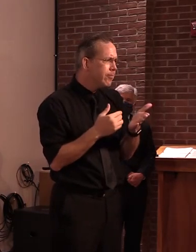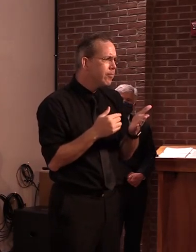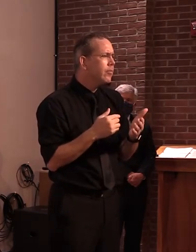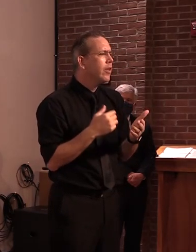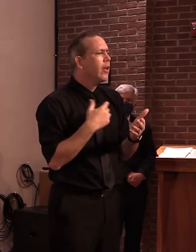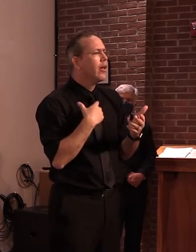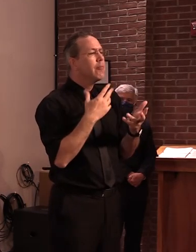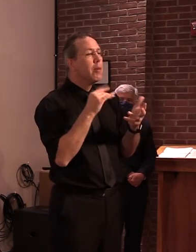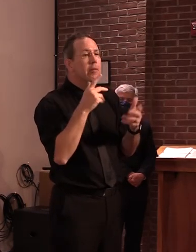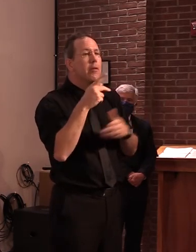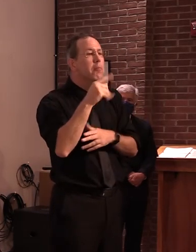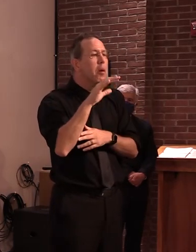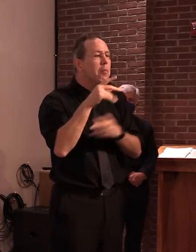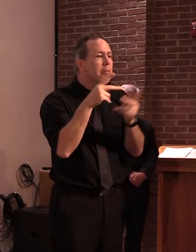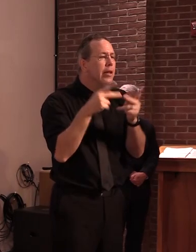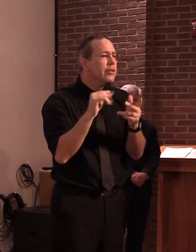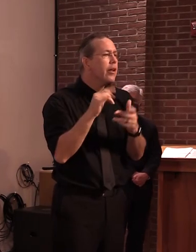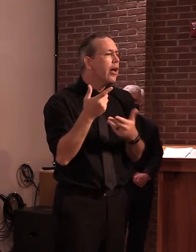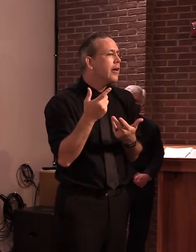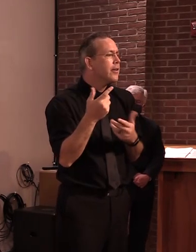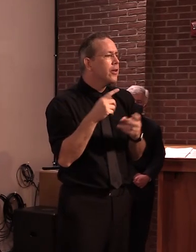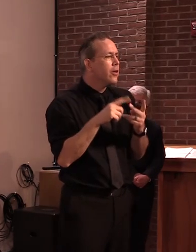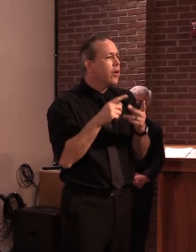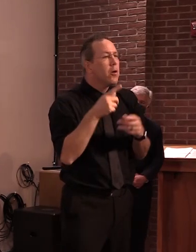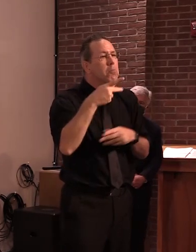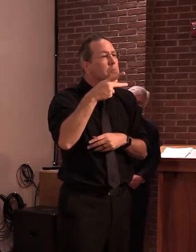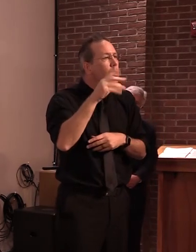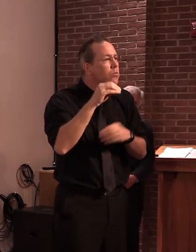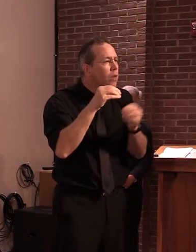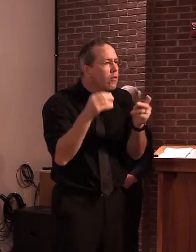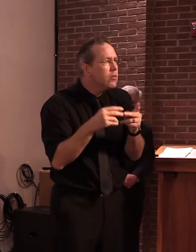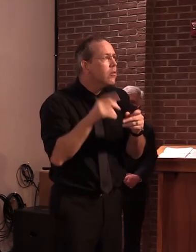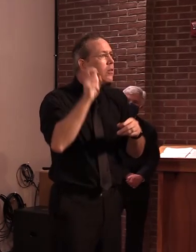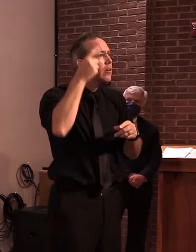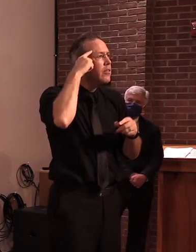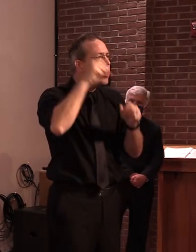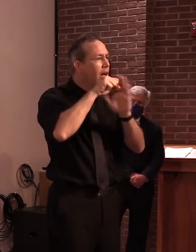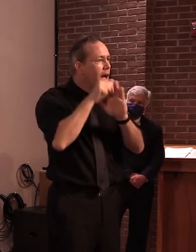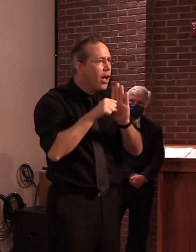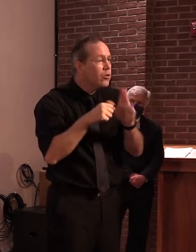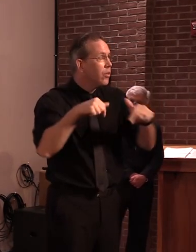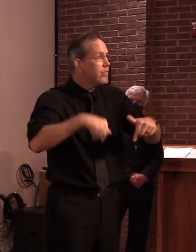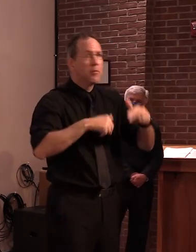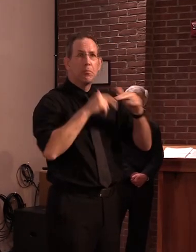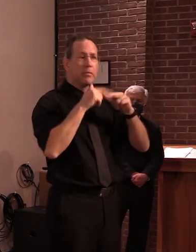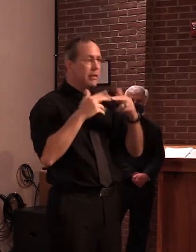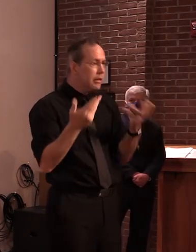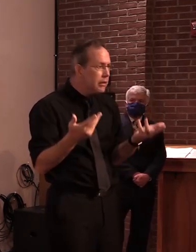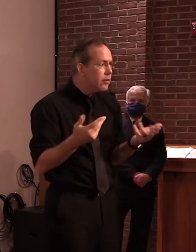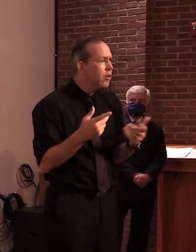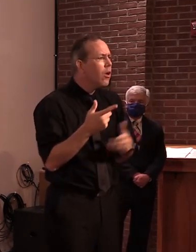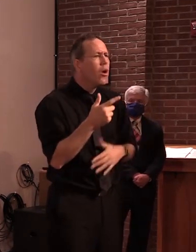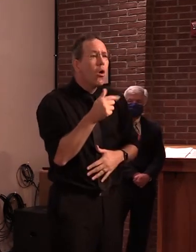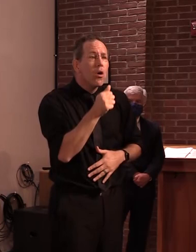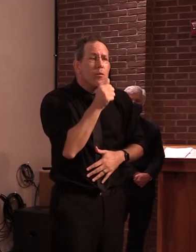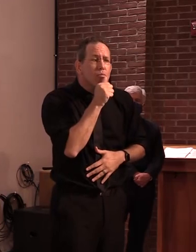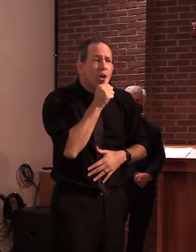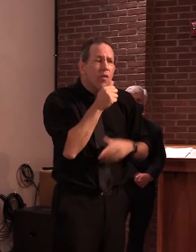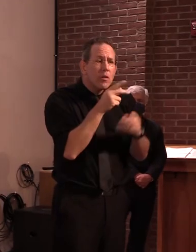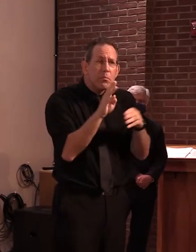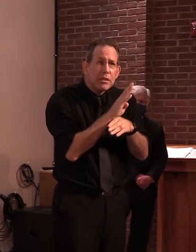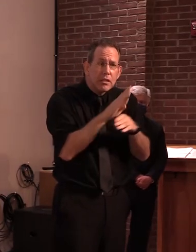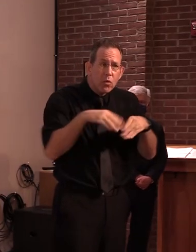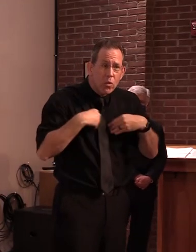like the state house or the pavilion building, but also private businesses per se. That's right. Public spot. In